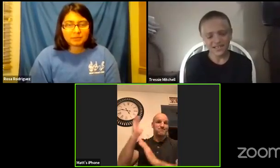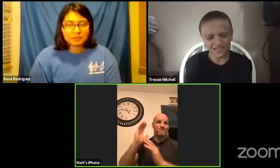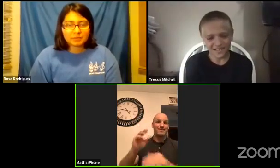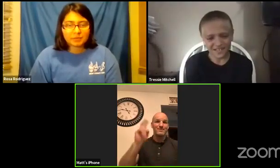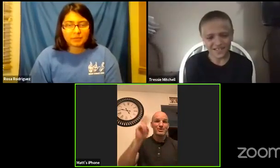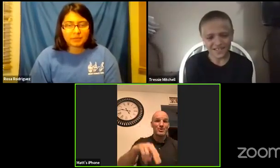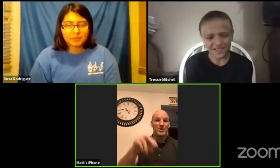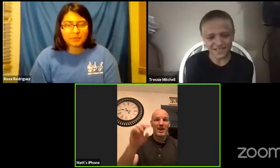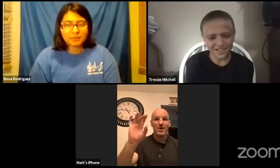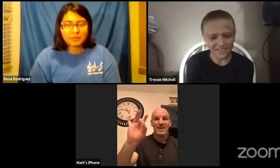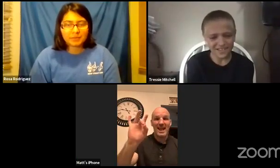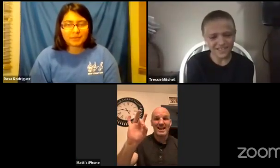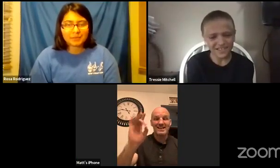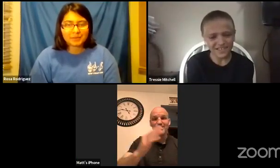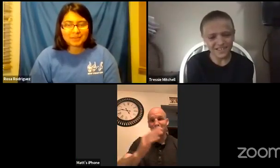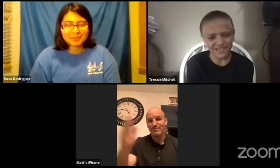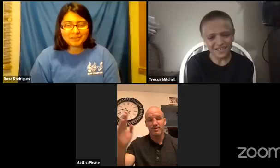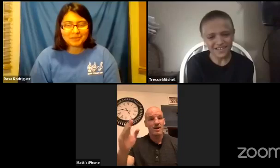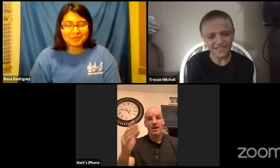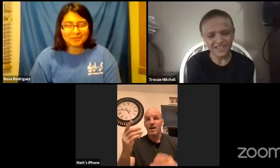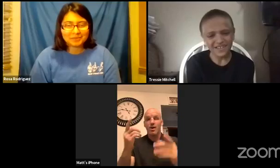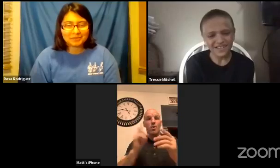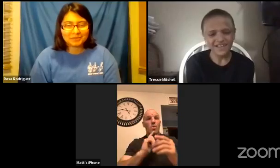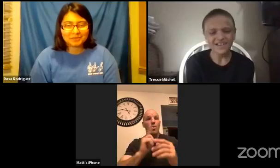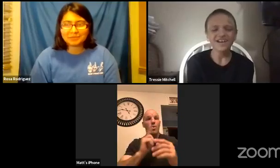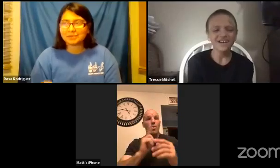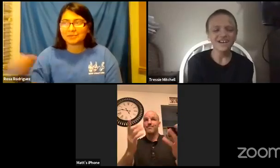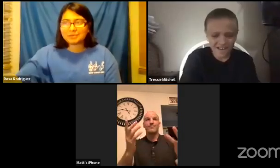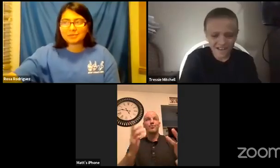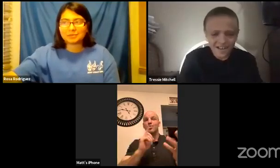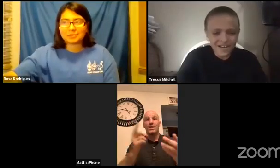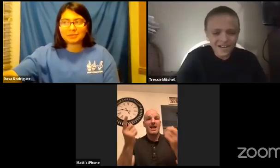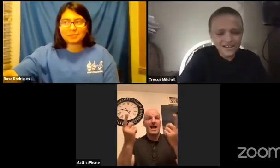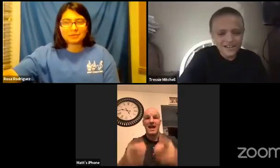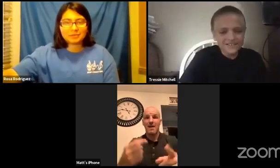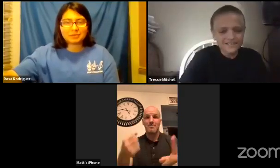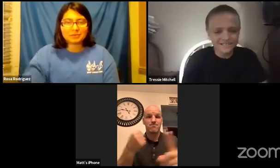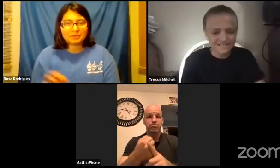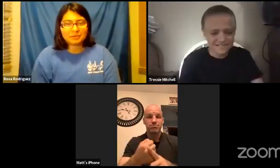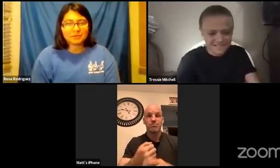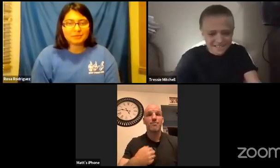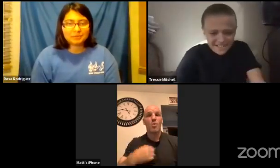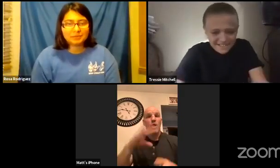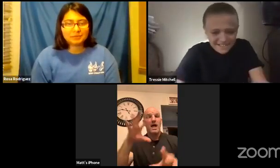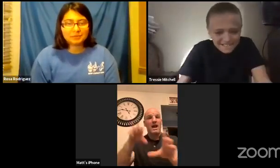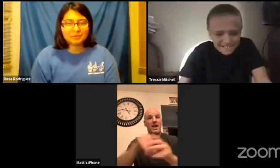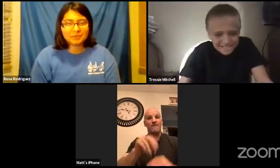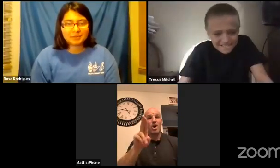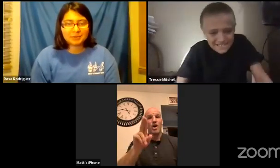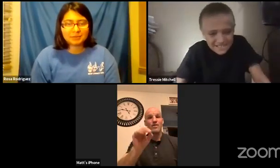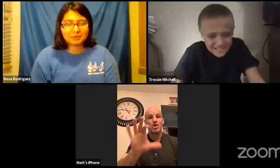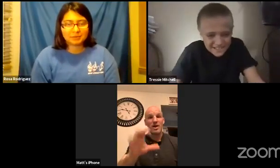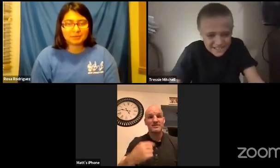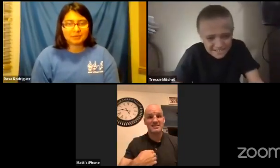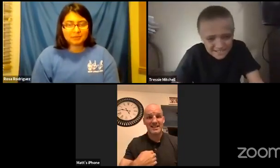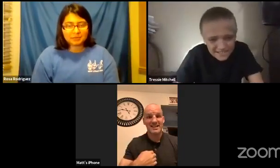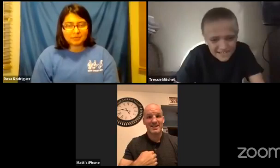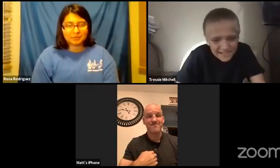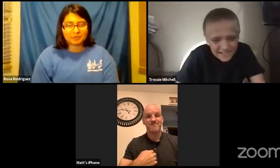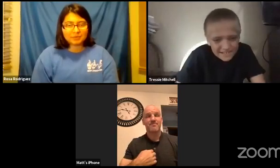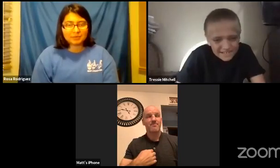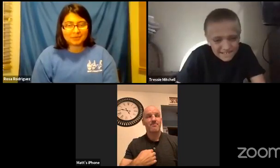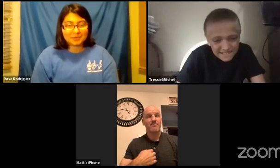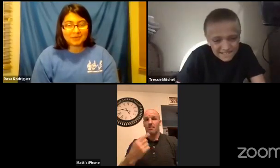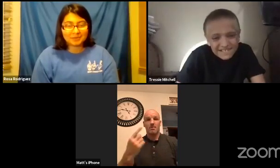Hammer? Oh, yes. In 2008, we started working on